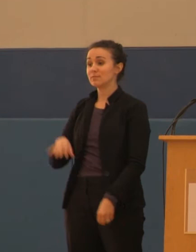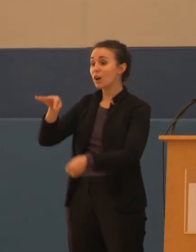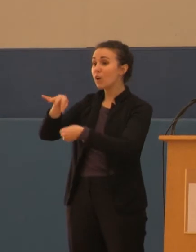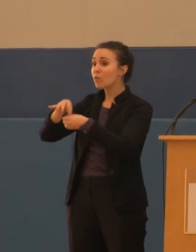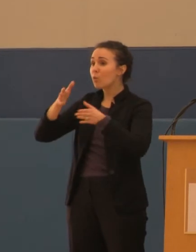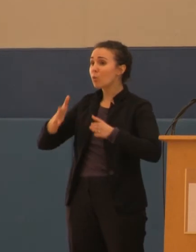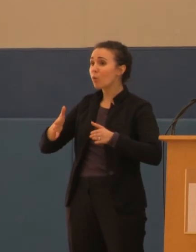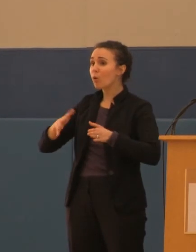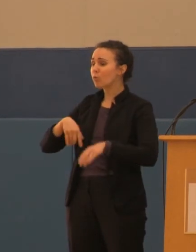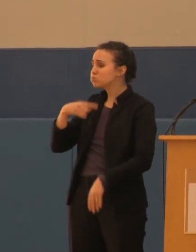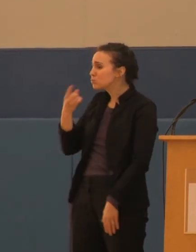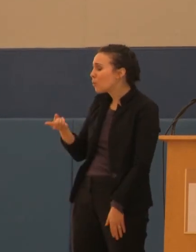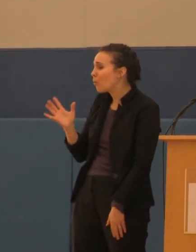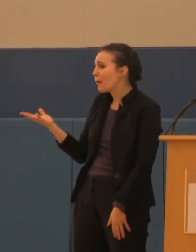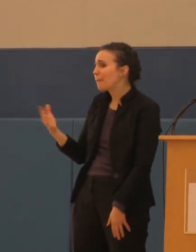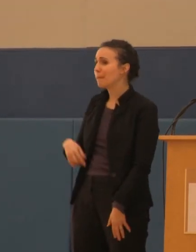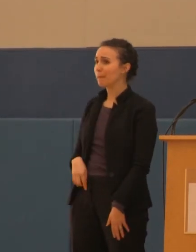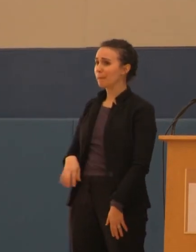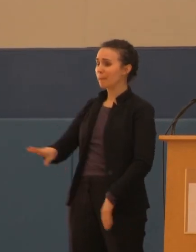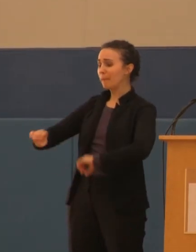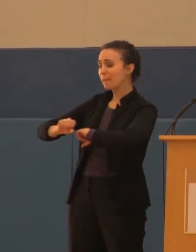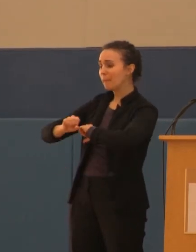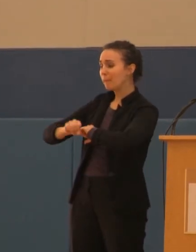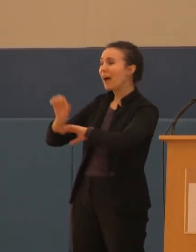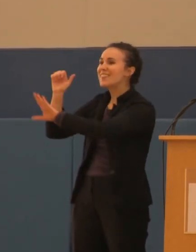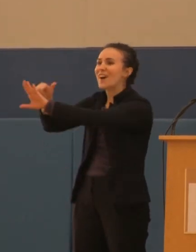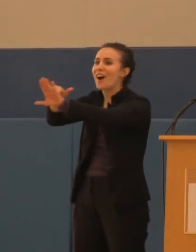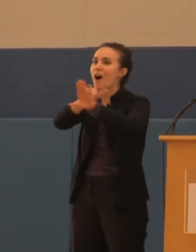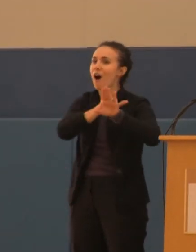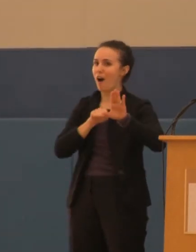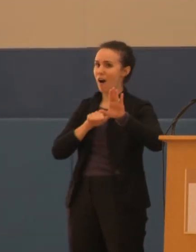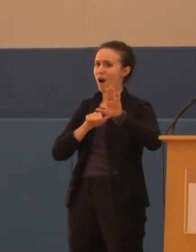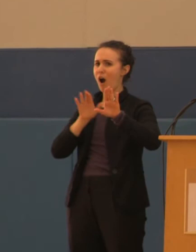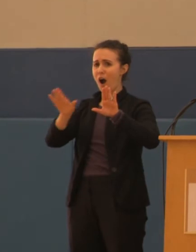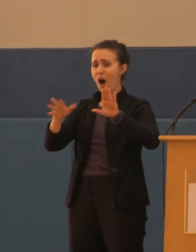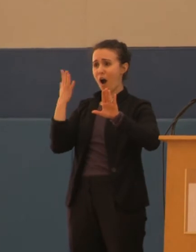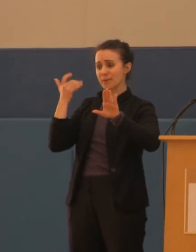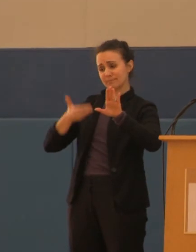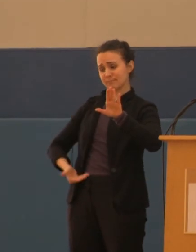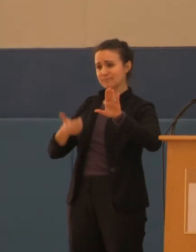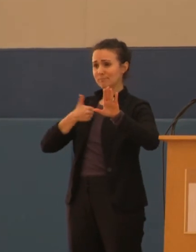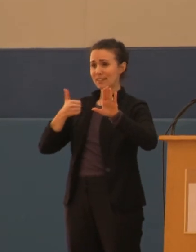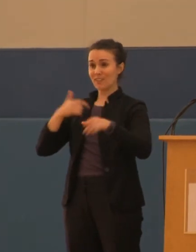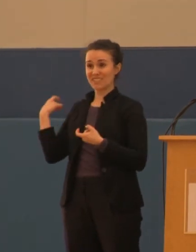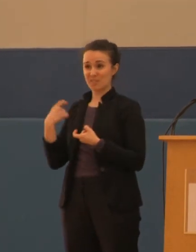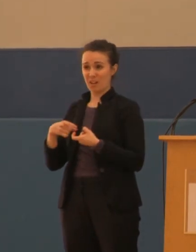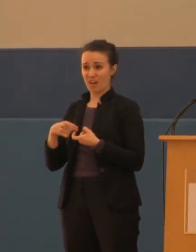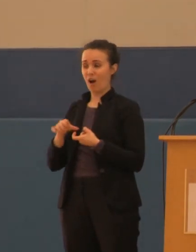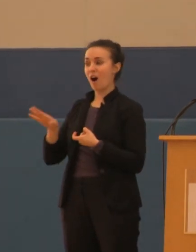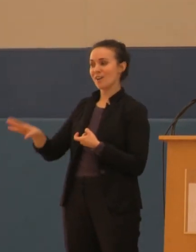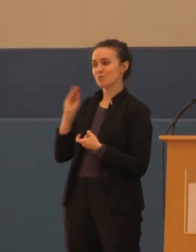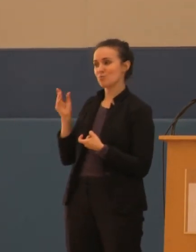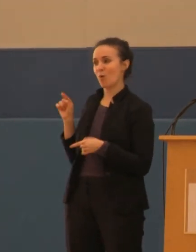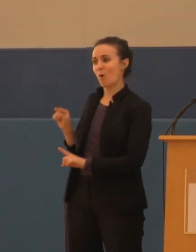Voters were told, with the knocks on their door, that because I am Hispanic,